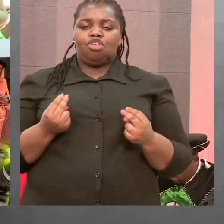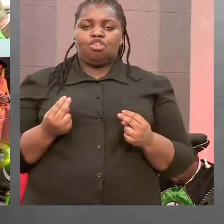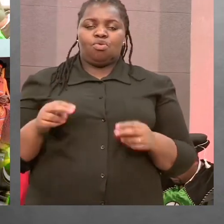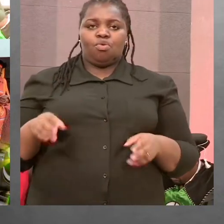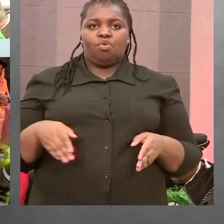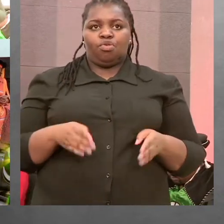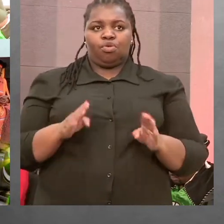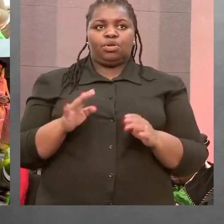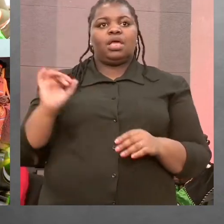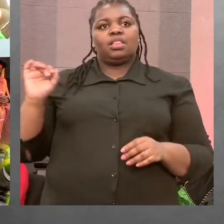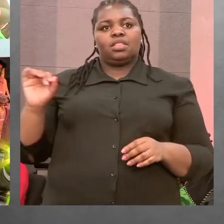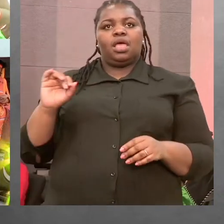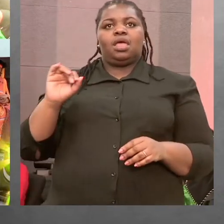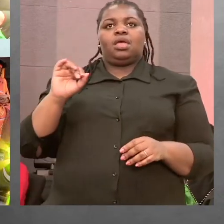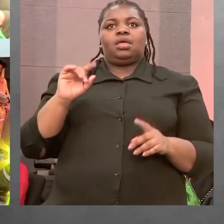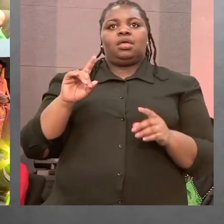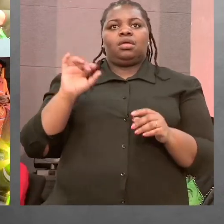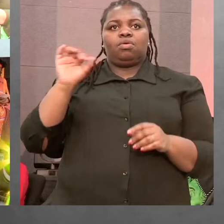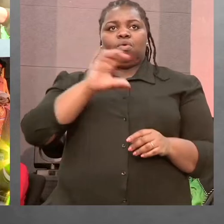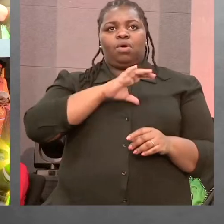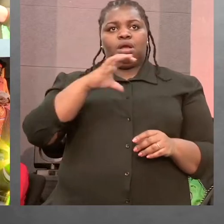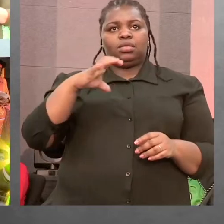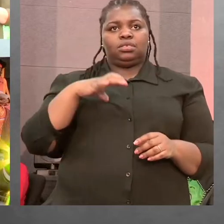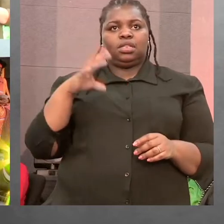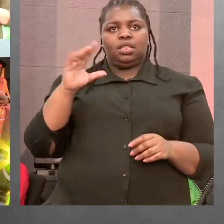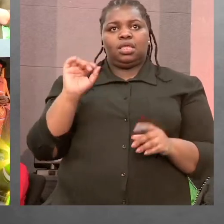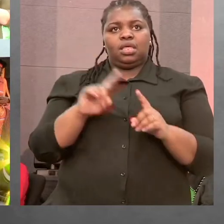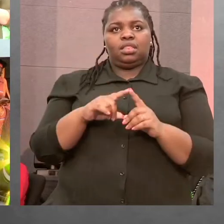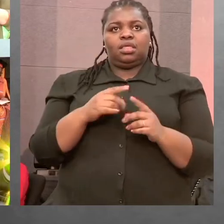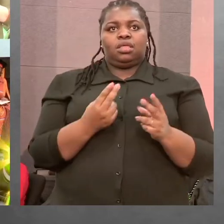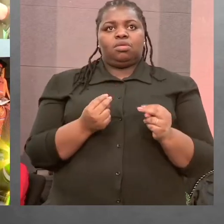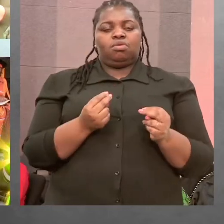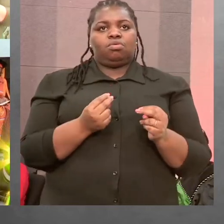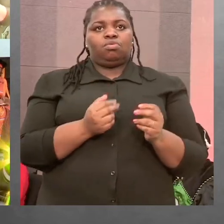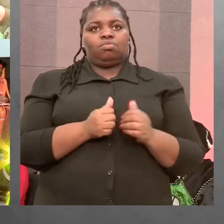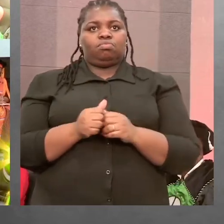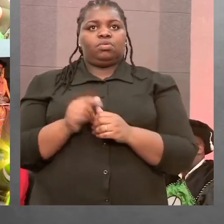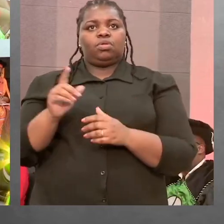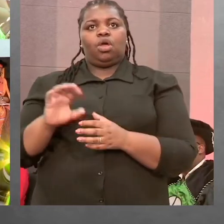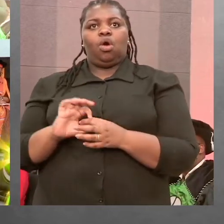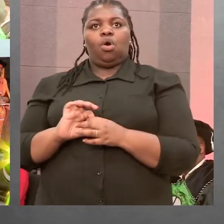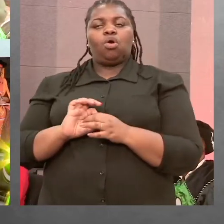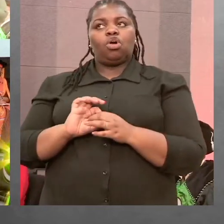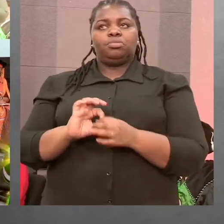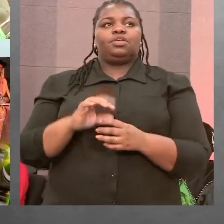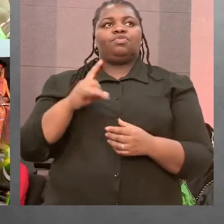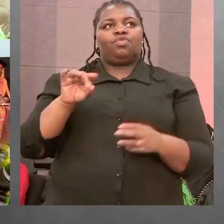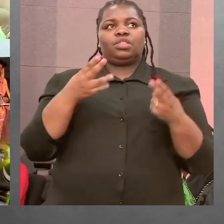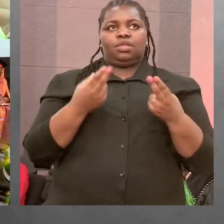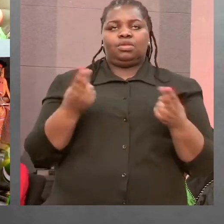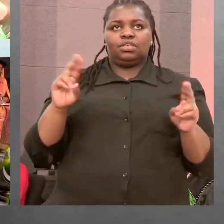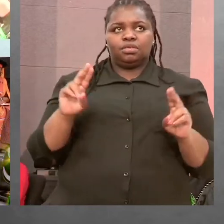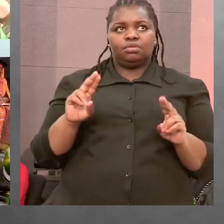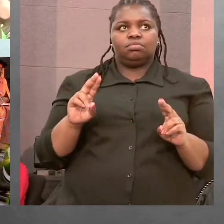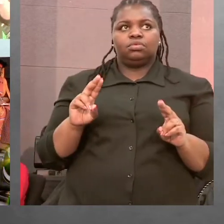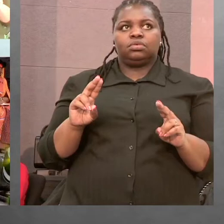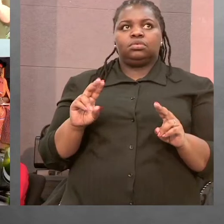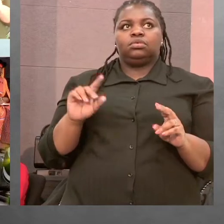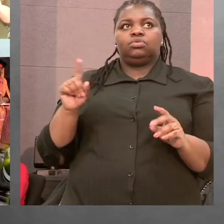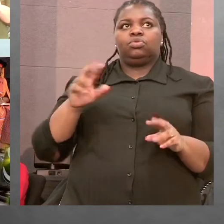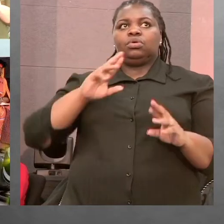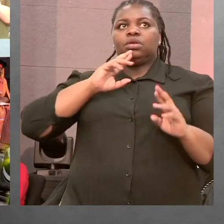the Council assures you and the university stakeholders of the commitment to the university's mission